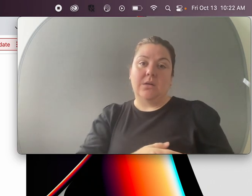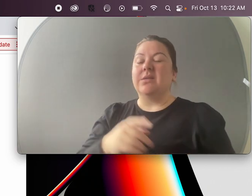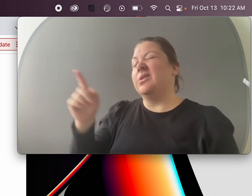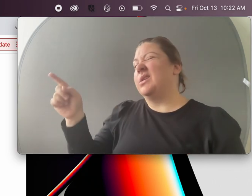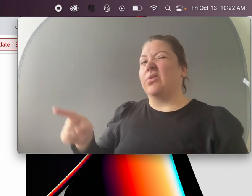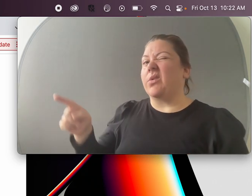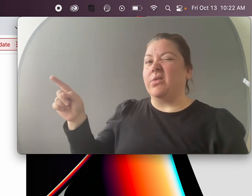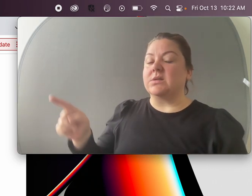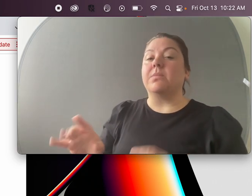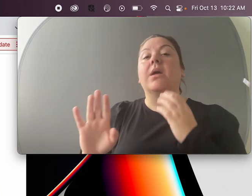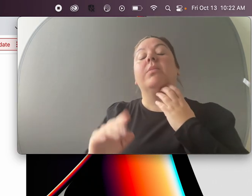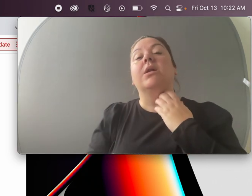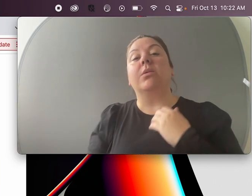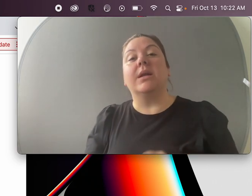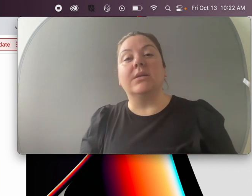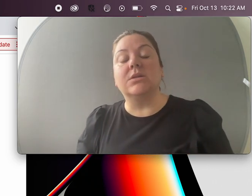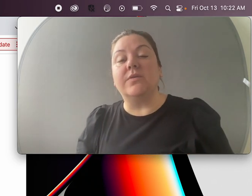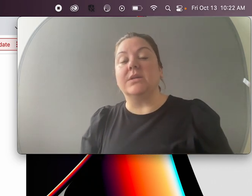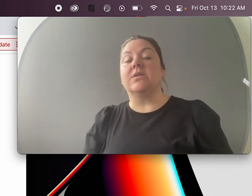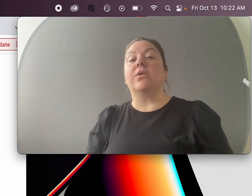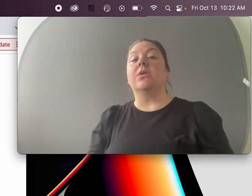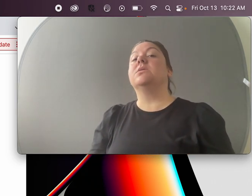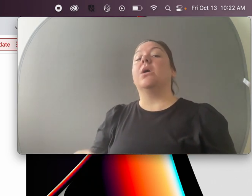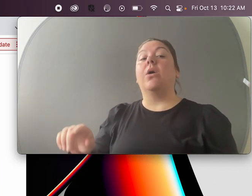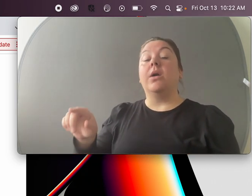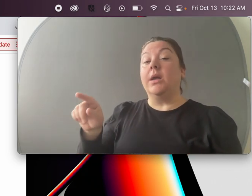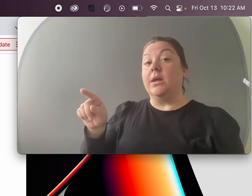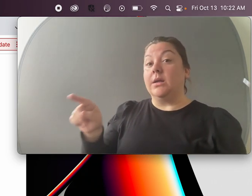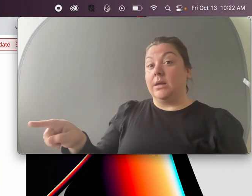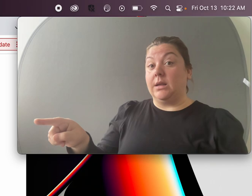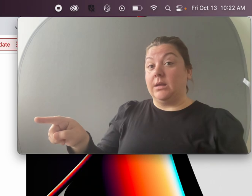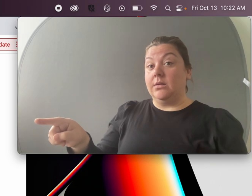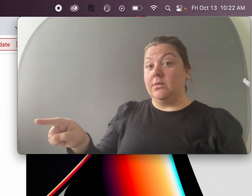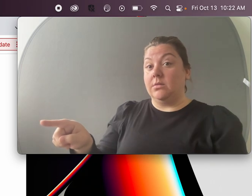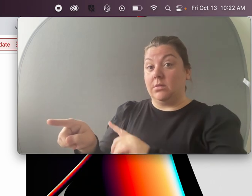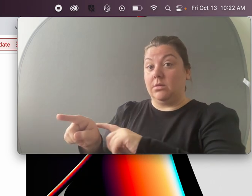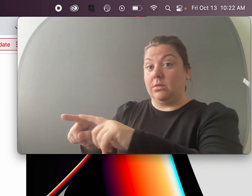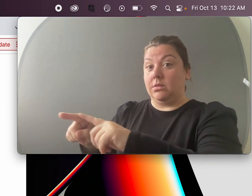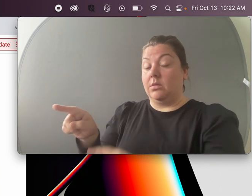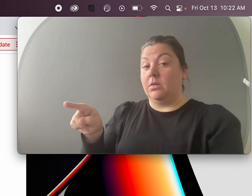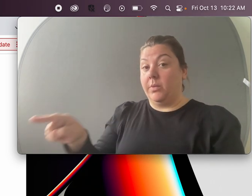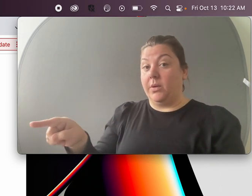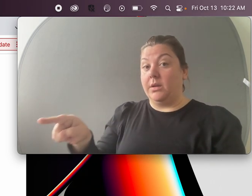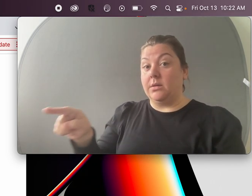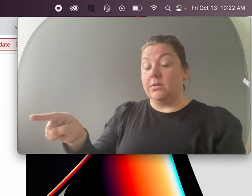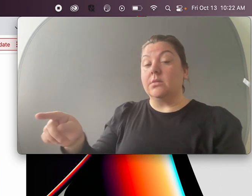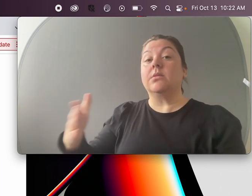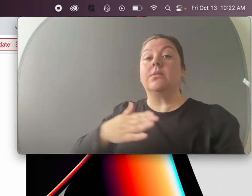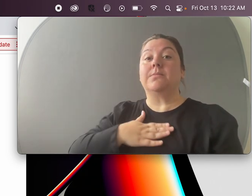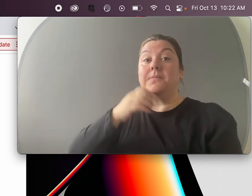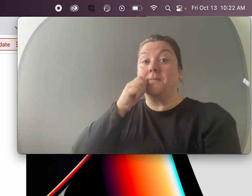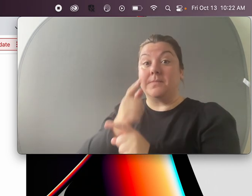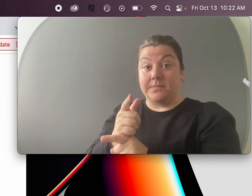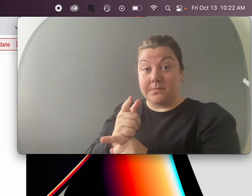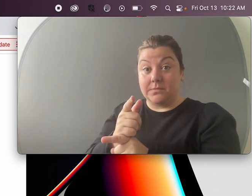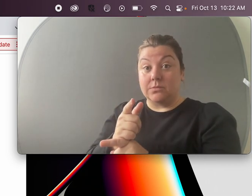son. And you can even reference him back, but I don't want to get too fancy for you. So he, the point.